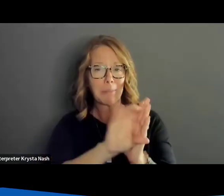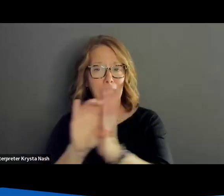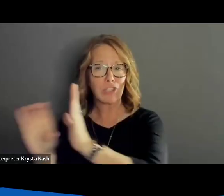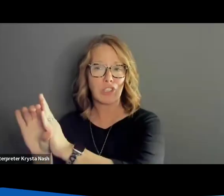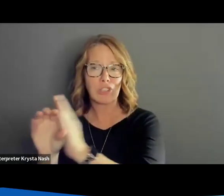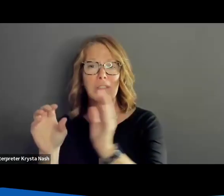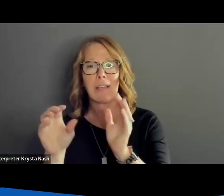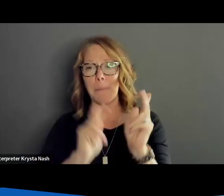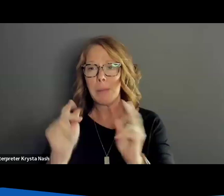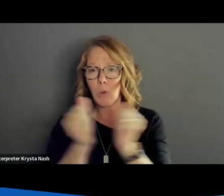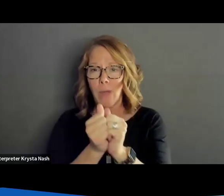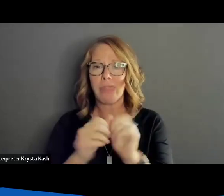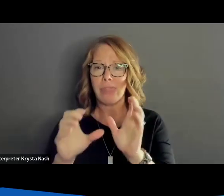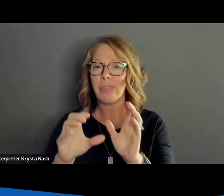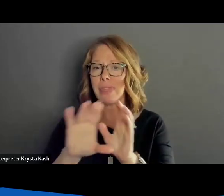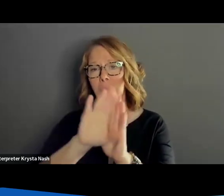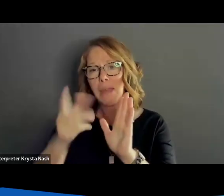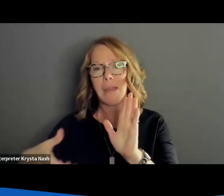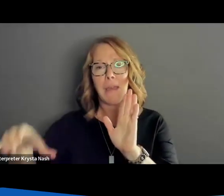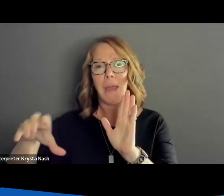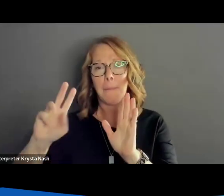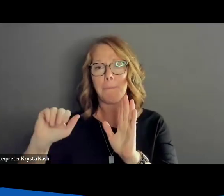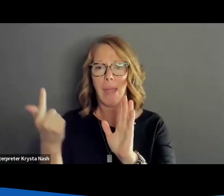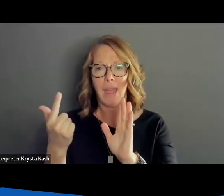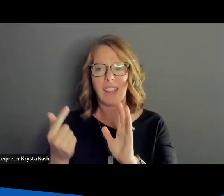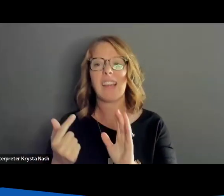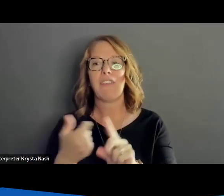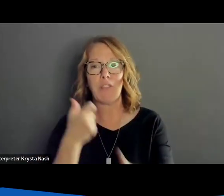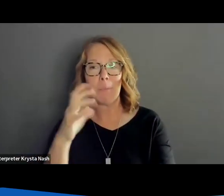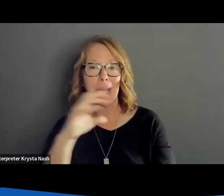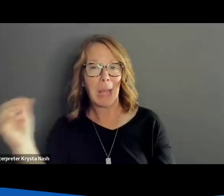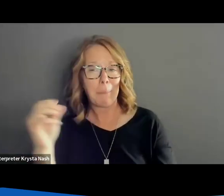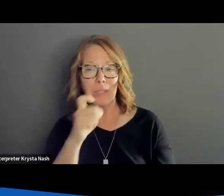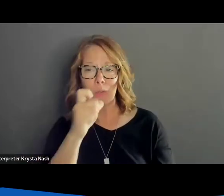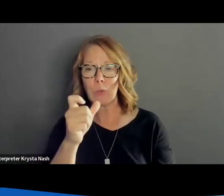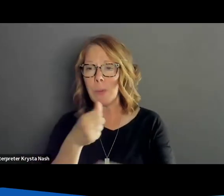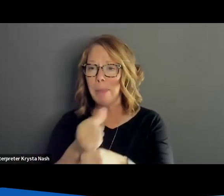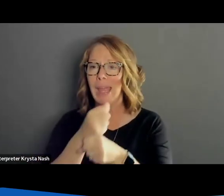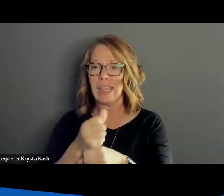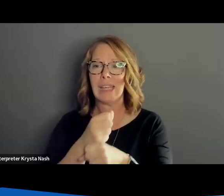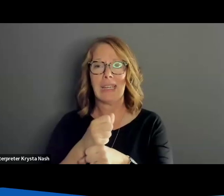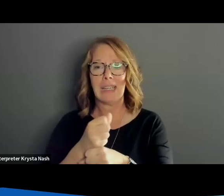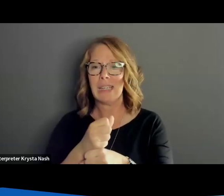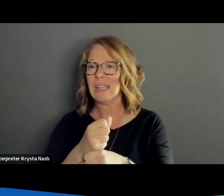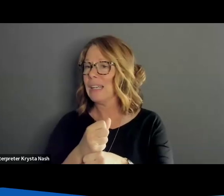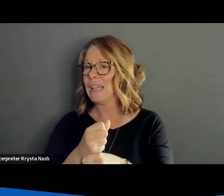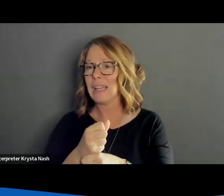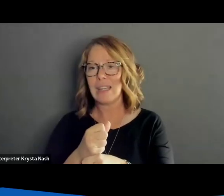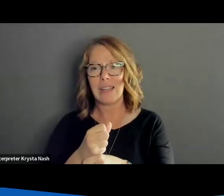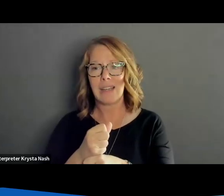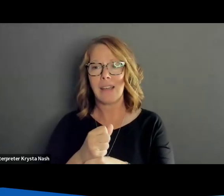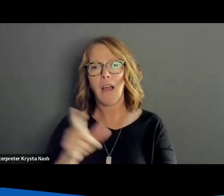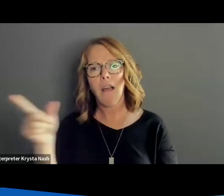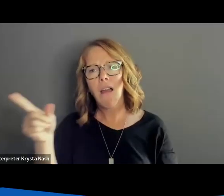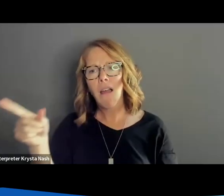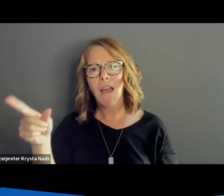with a colostomy bag on, especially from companies that make the colostomy bags, the models all have a six